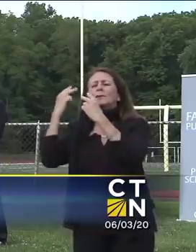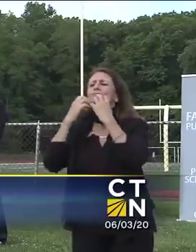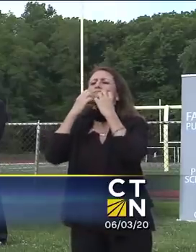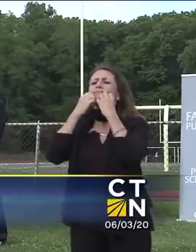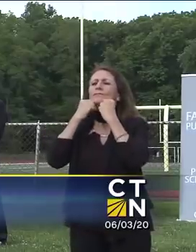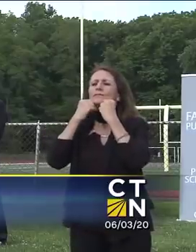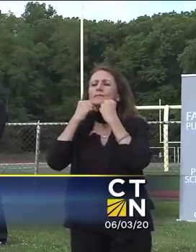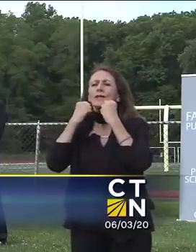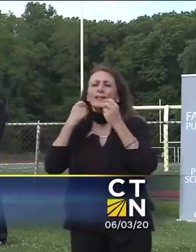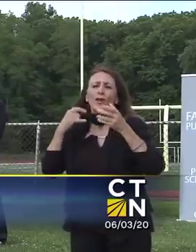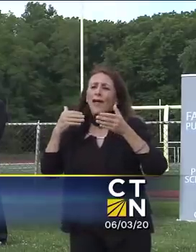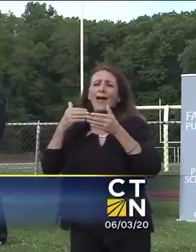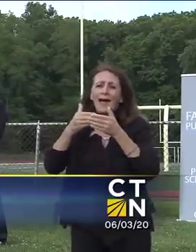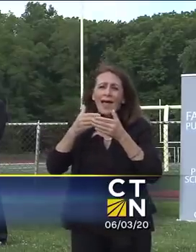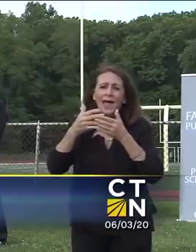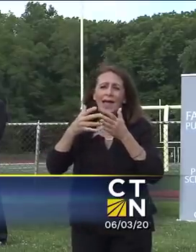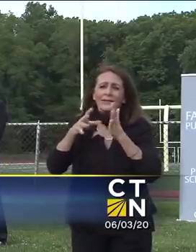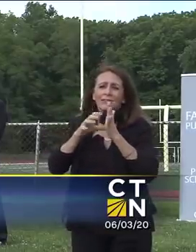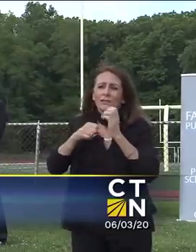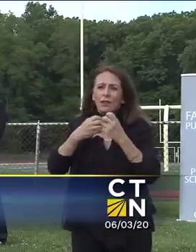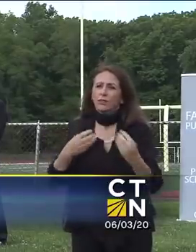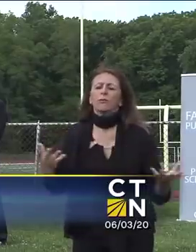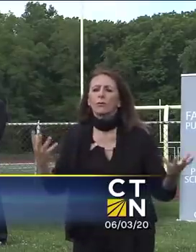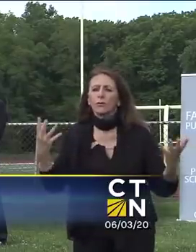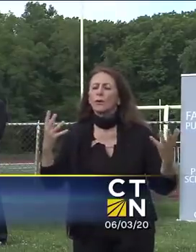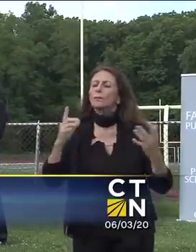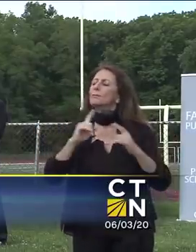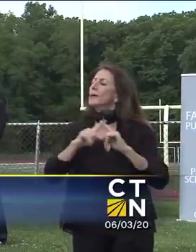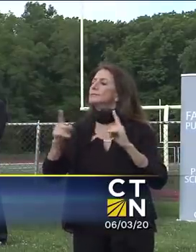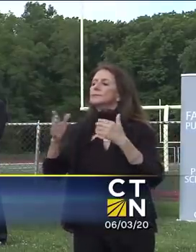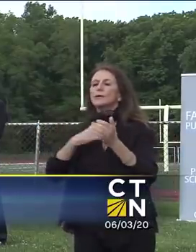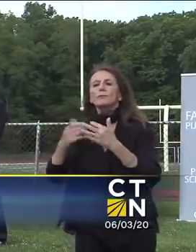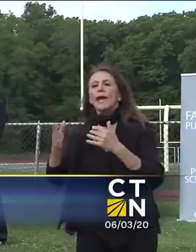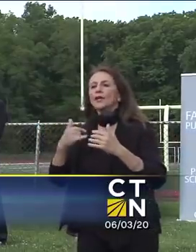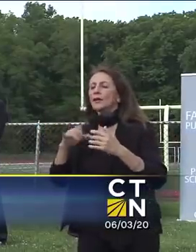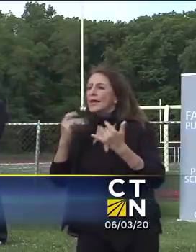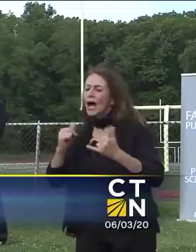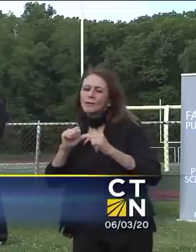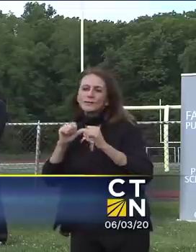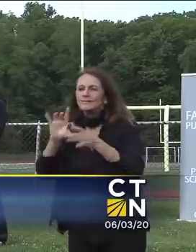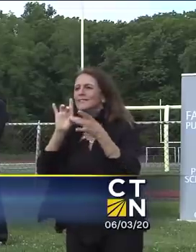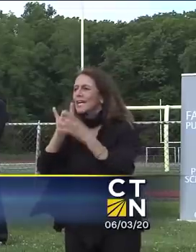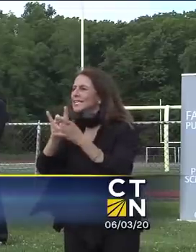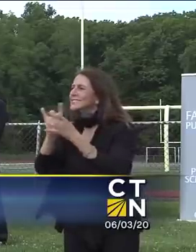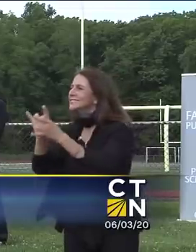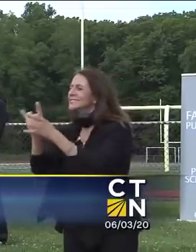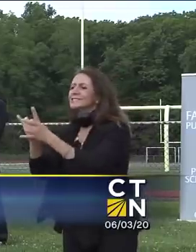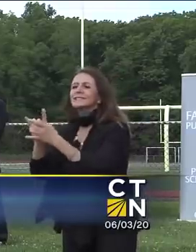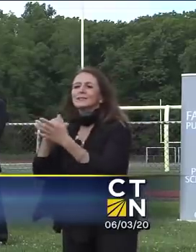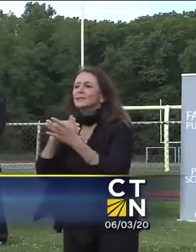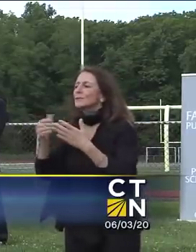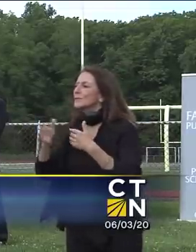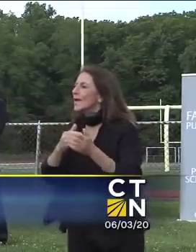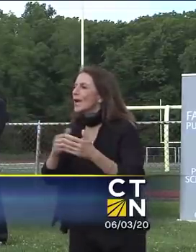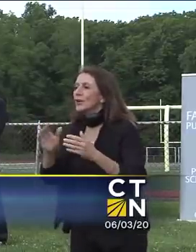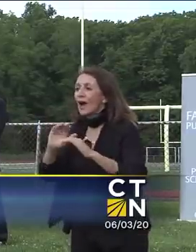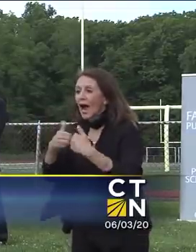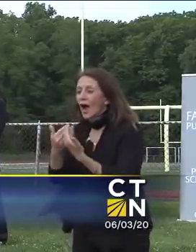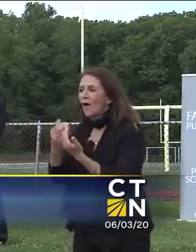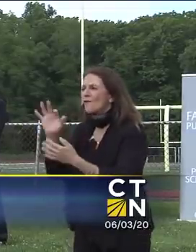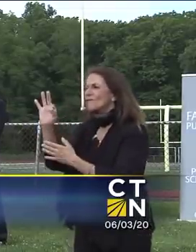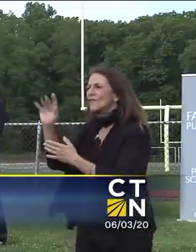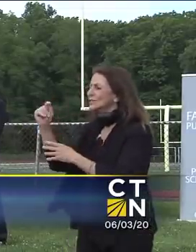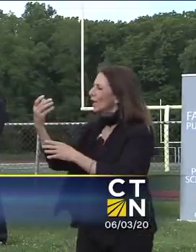at the end of senior year. But they've managed to stay more connected than ever, I think, whether it be through